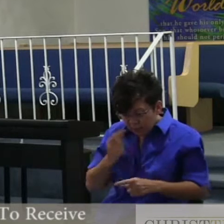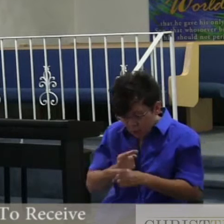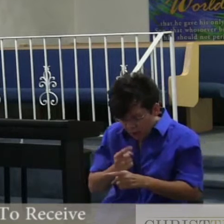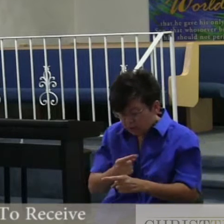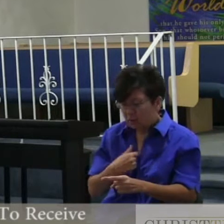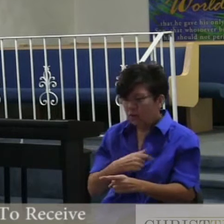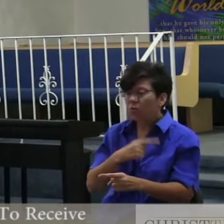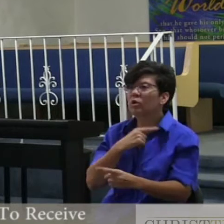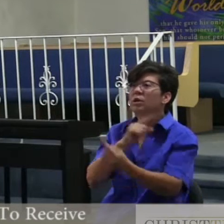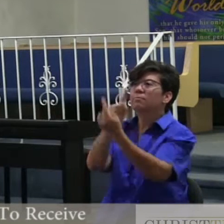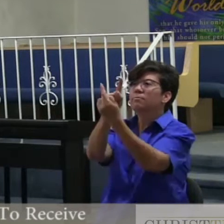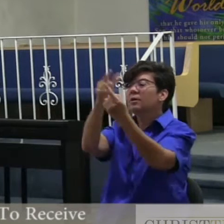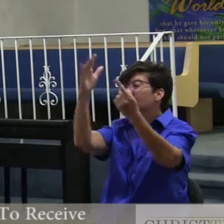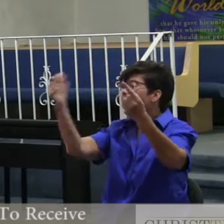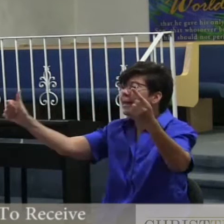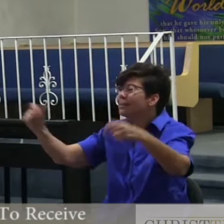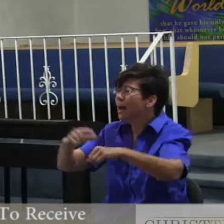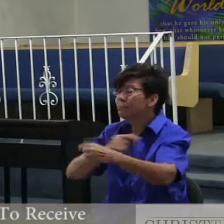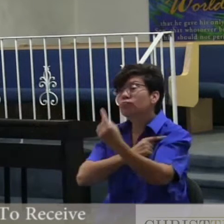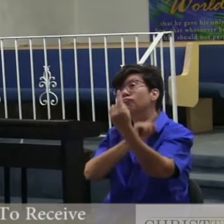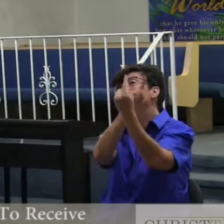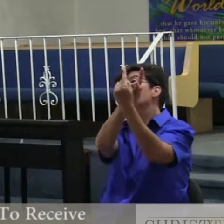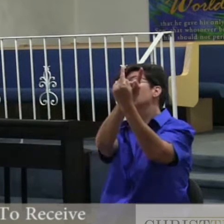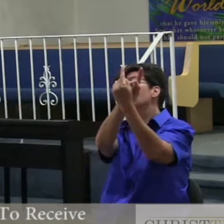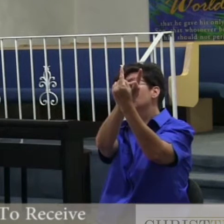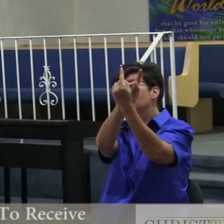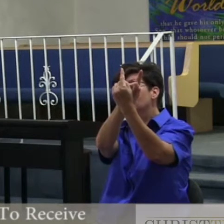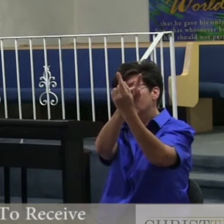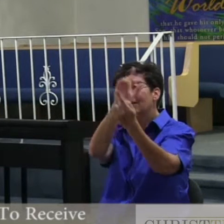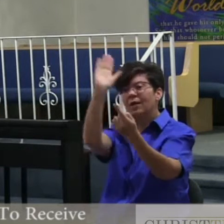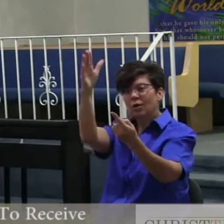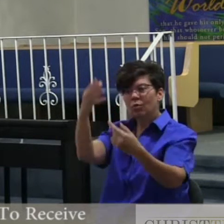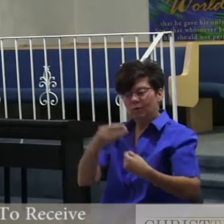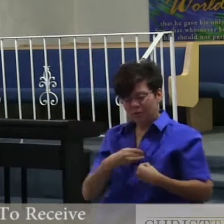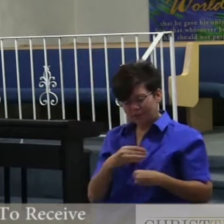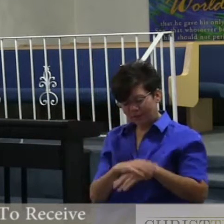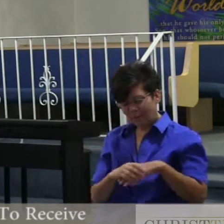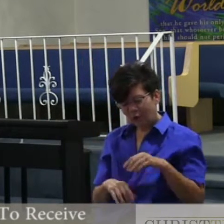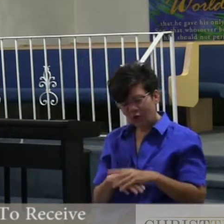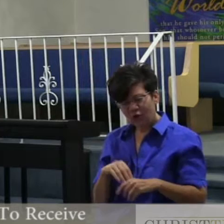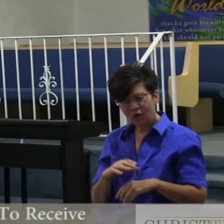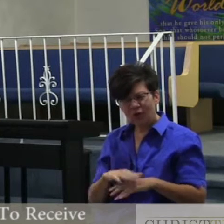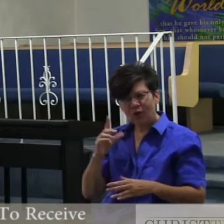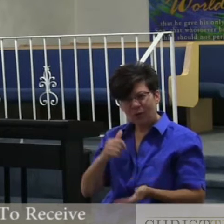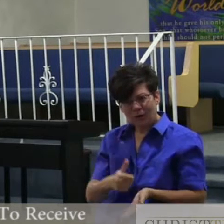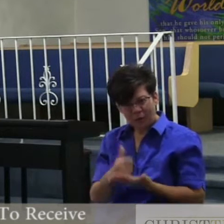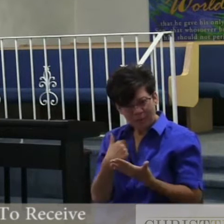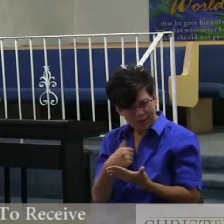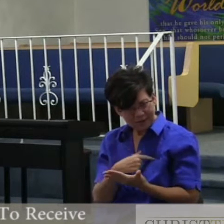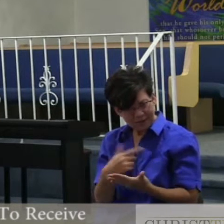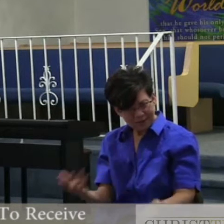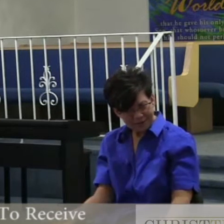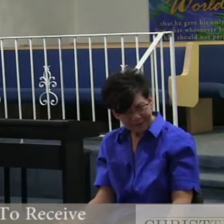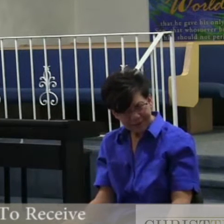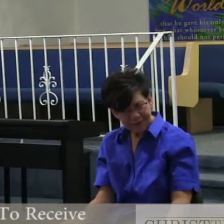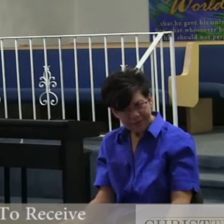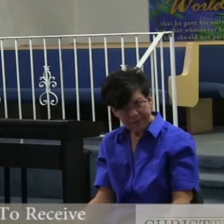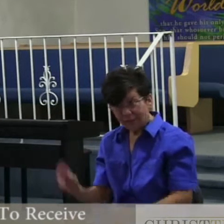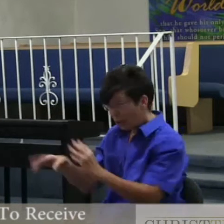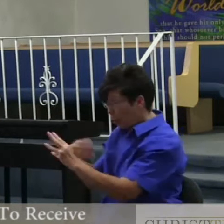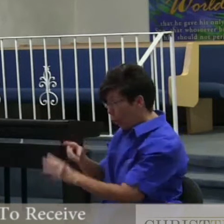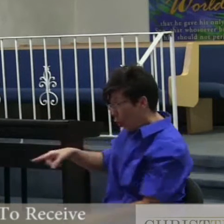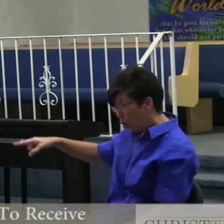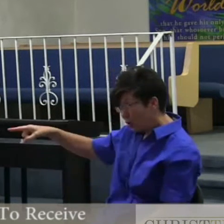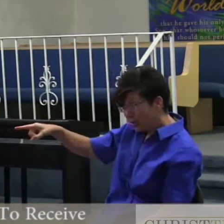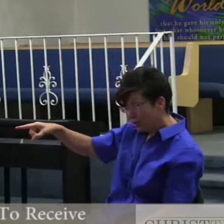could go to God anytime we want, and he will comfort us, and he will help us. Right. But the